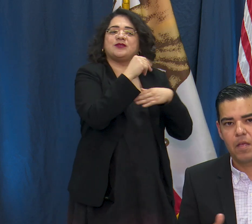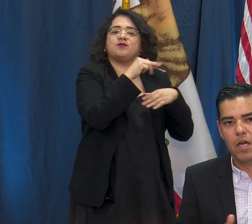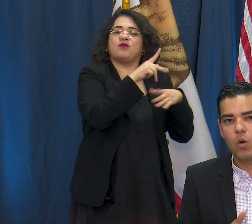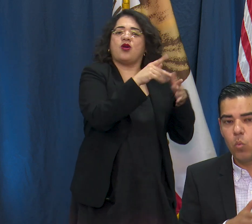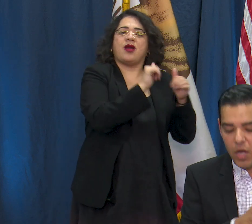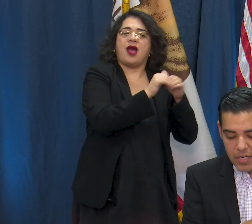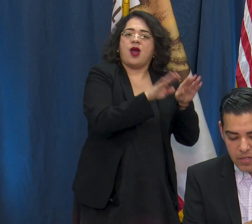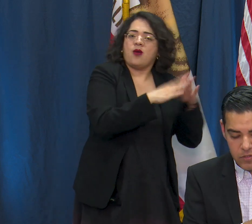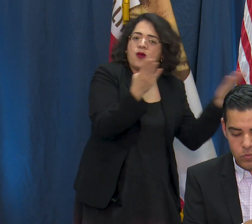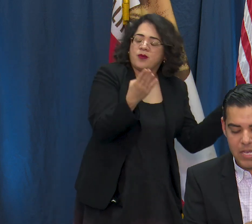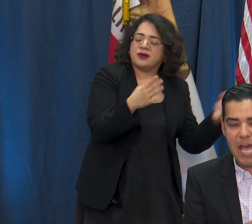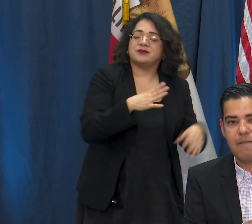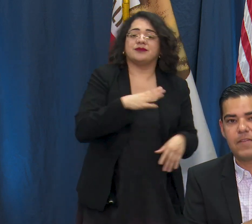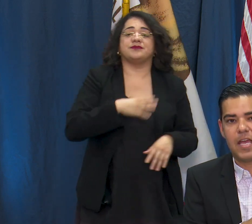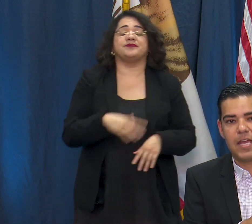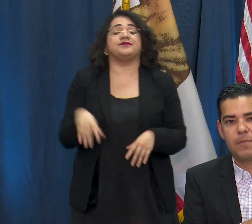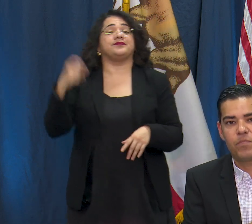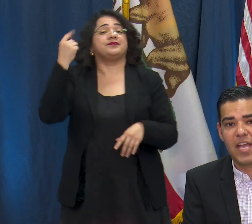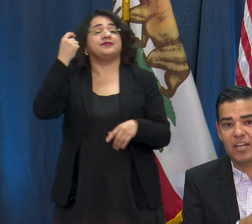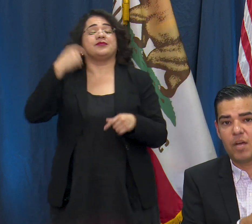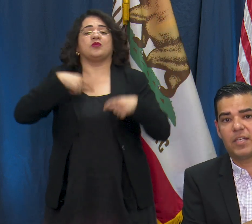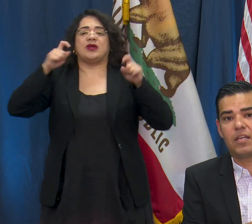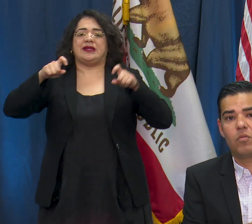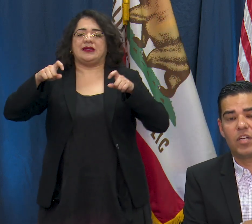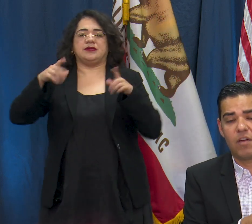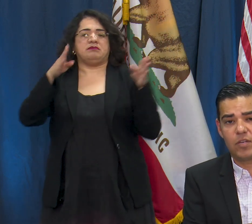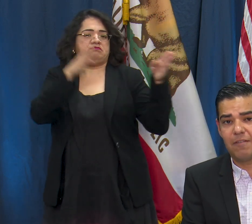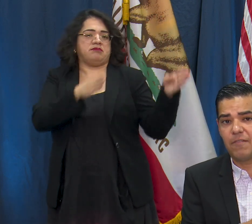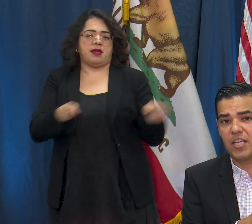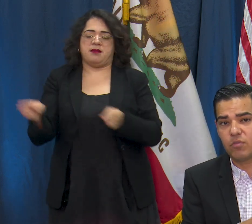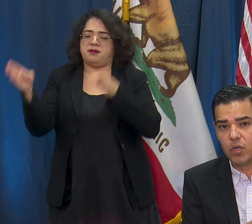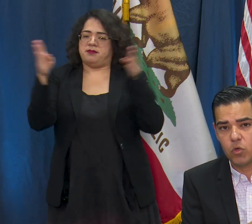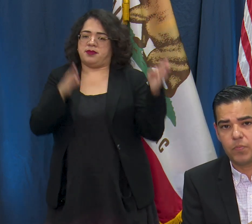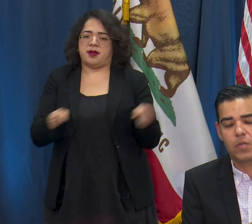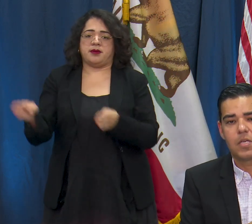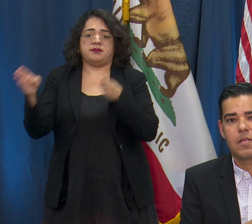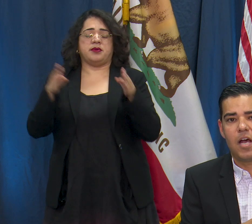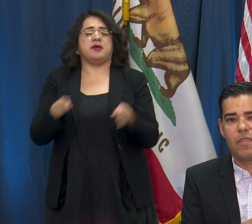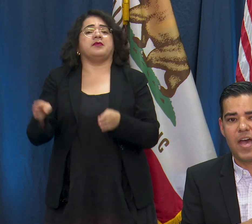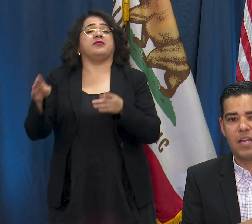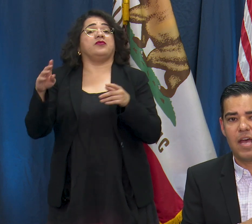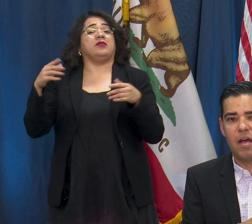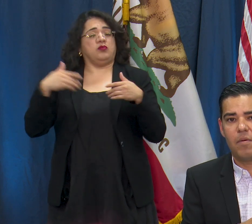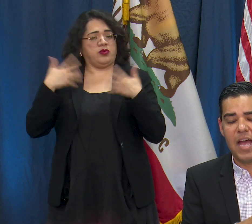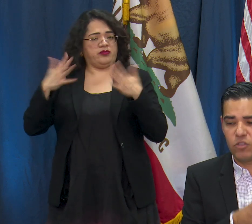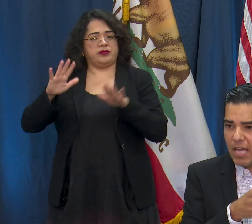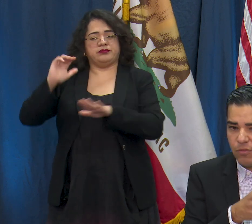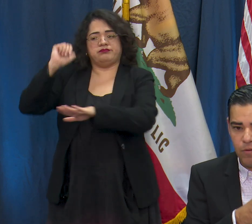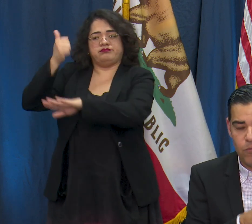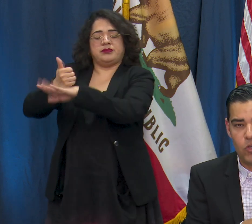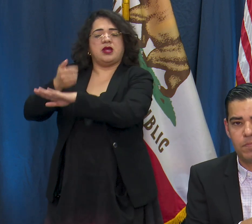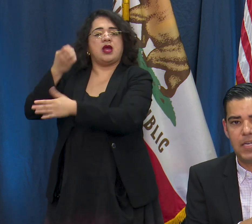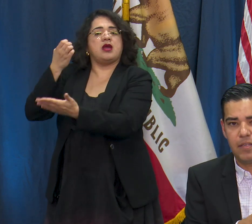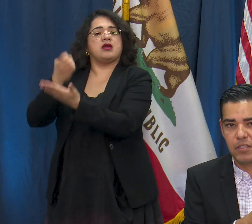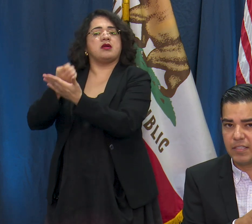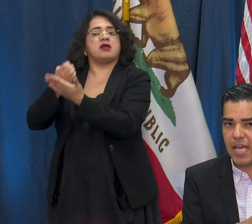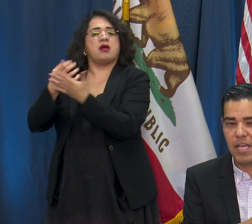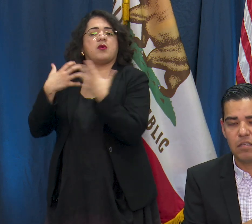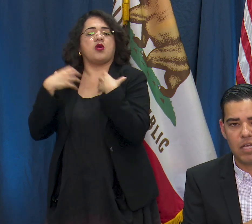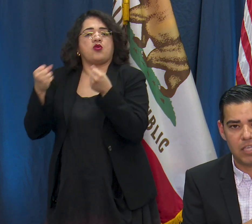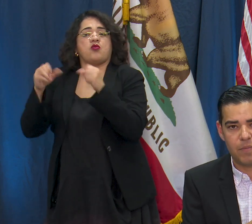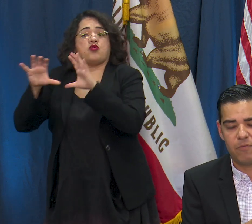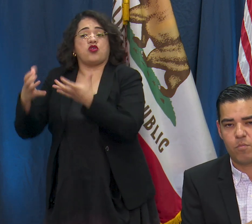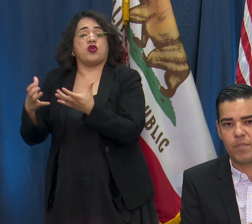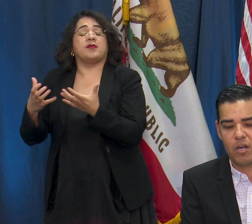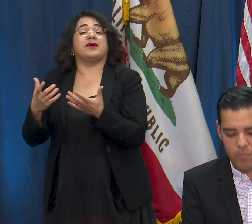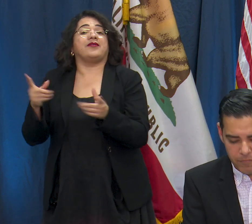happening. One is we have a economic recovery advisory group that actually had their first meeting